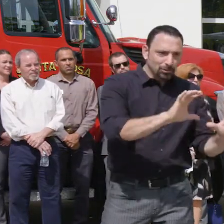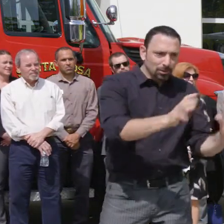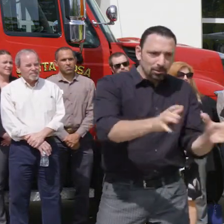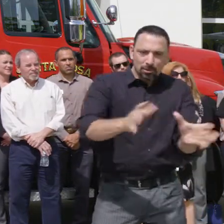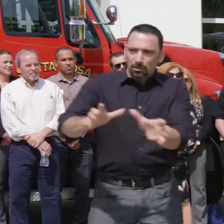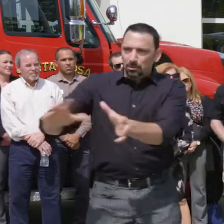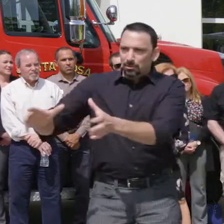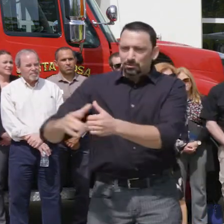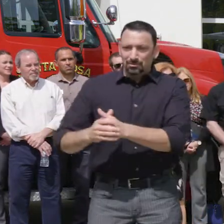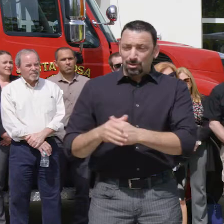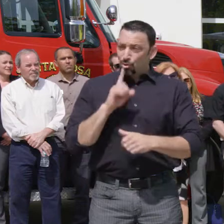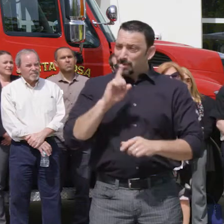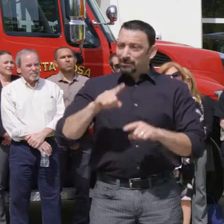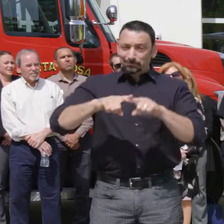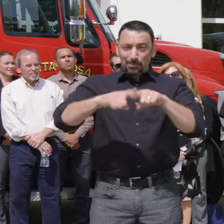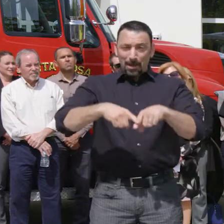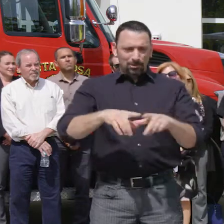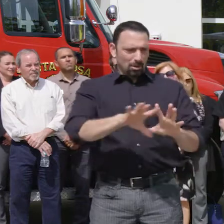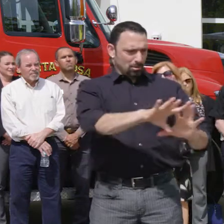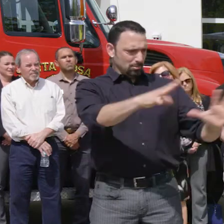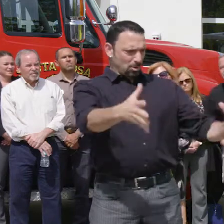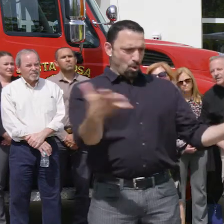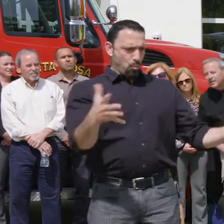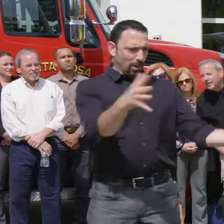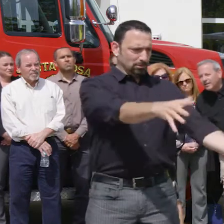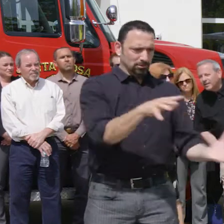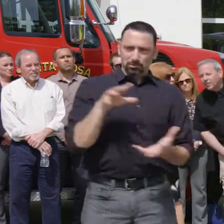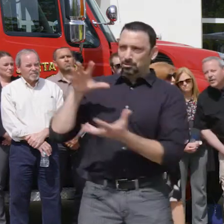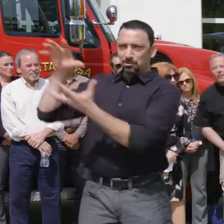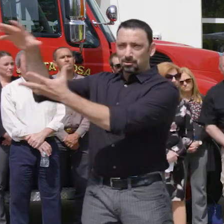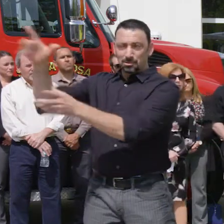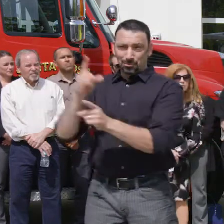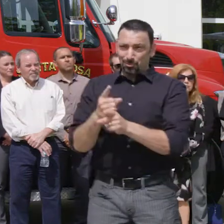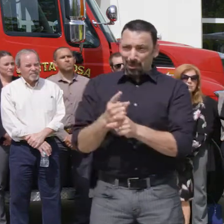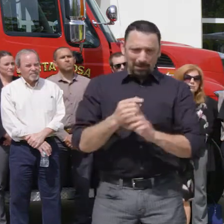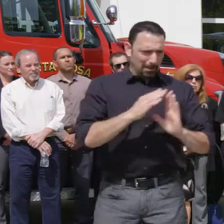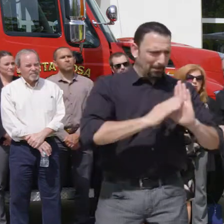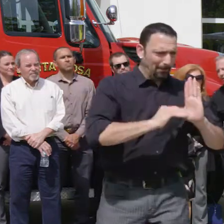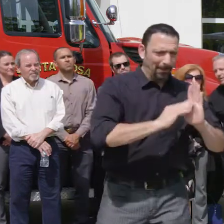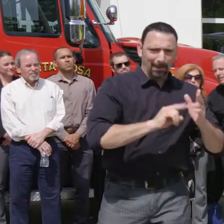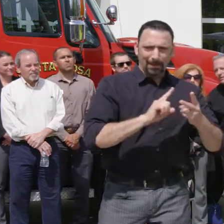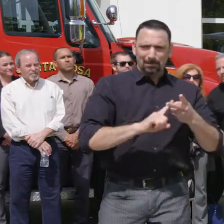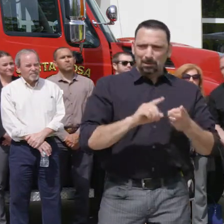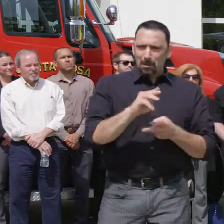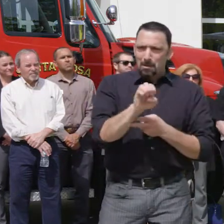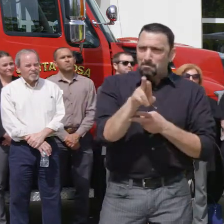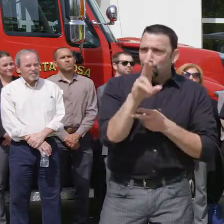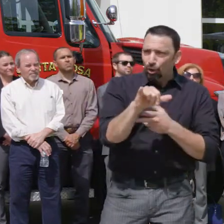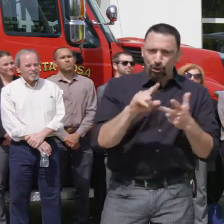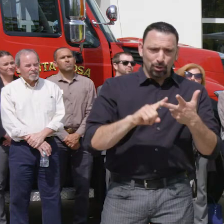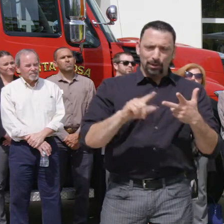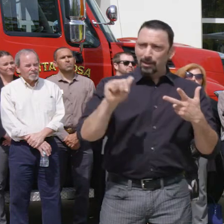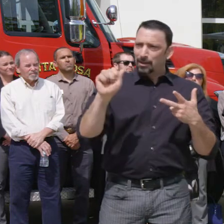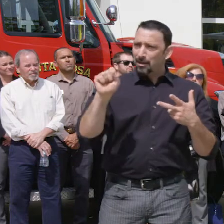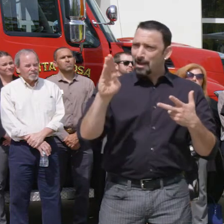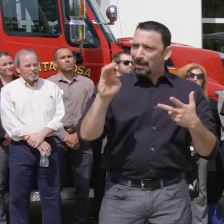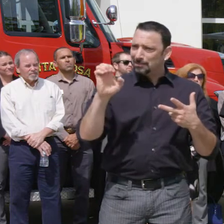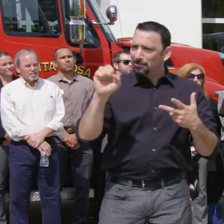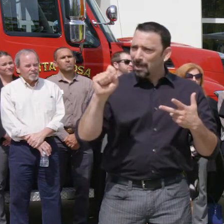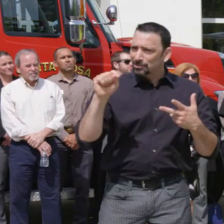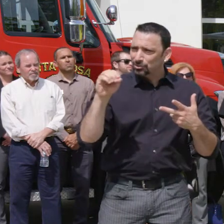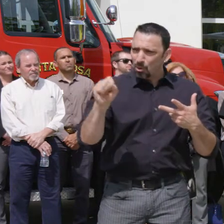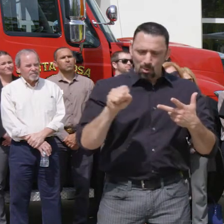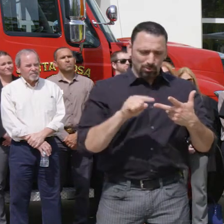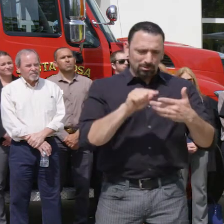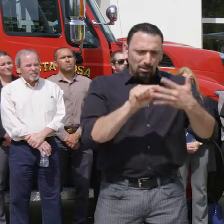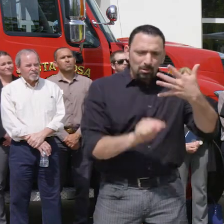the materials that are being taken away, right? Heavily, the mercury, asbestos has to be, as